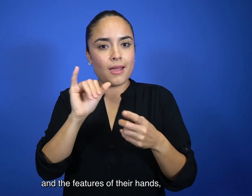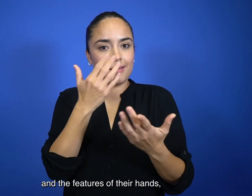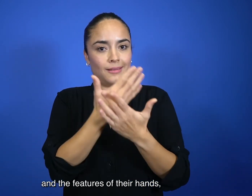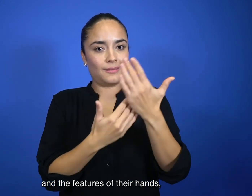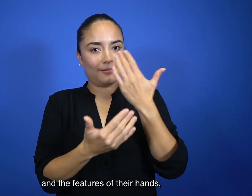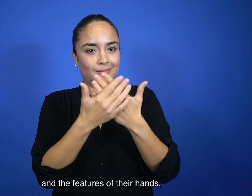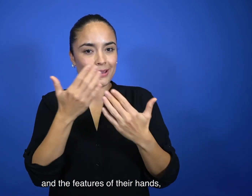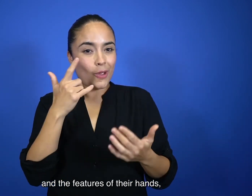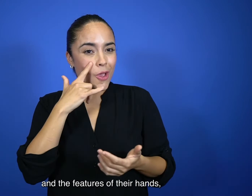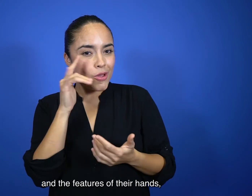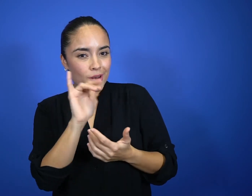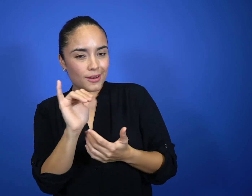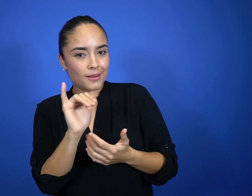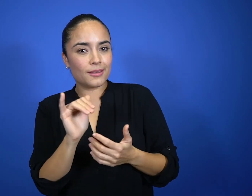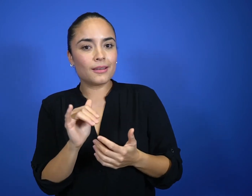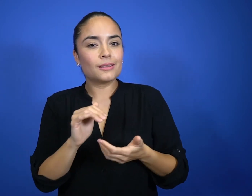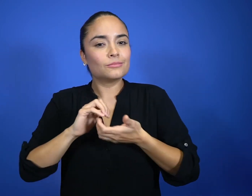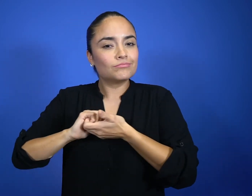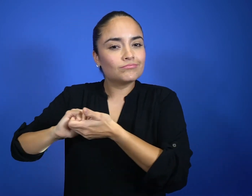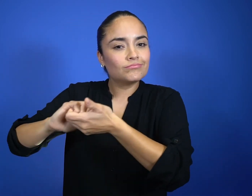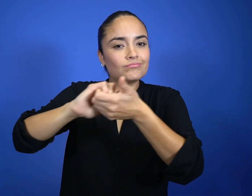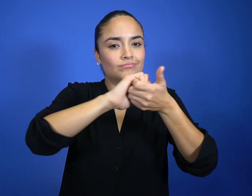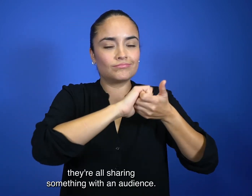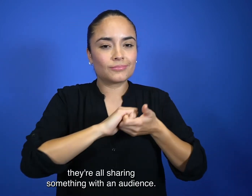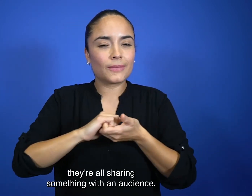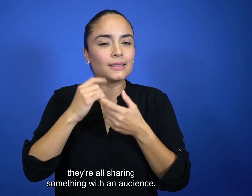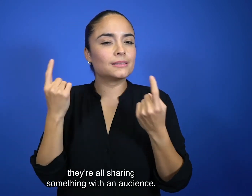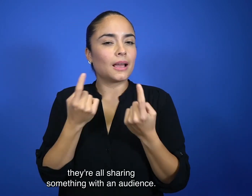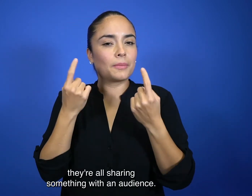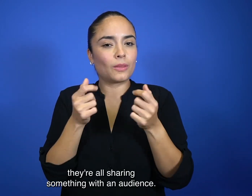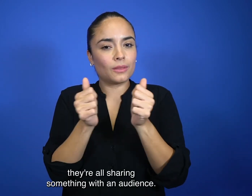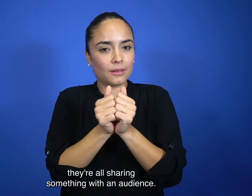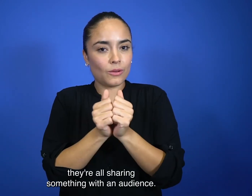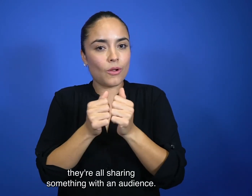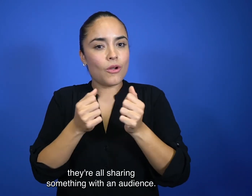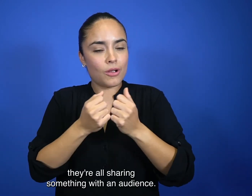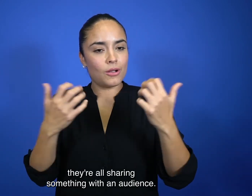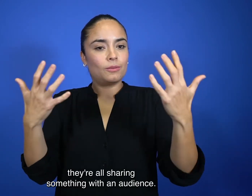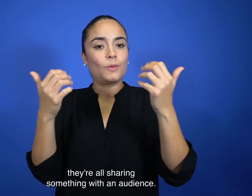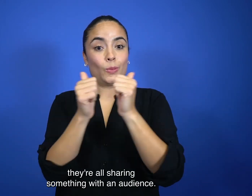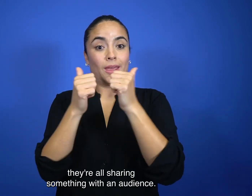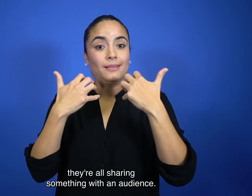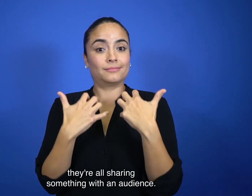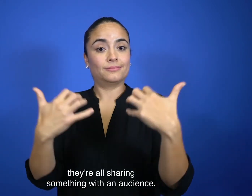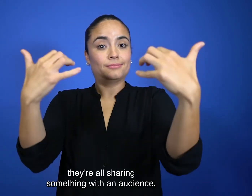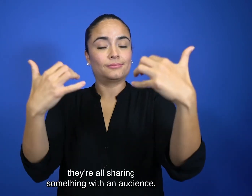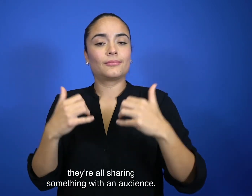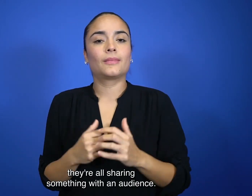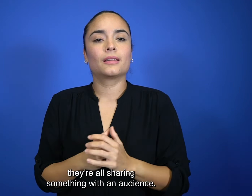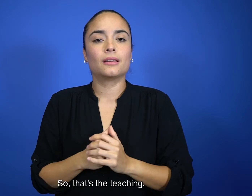of their hands, they're all sharing something with an audience.